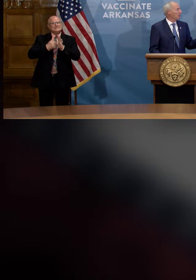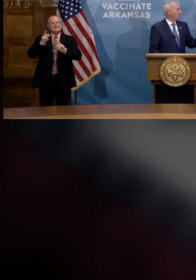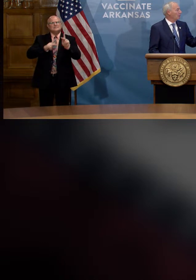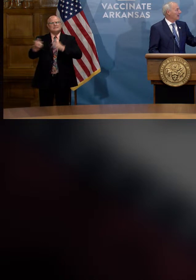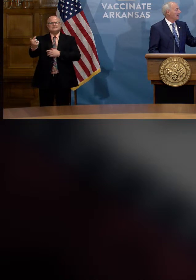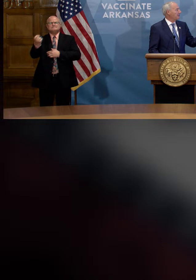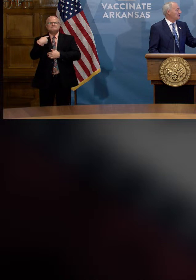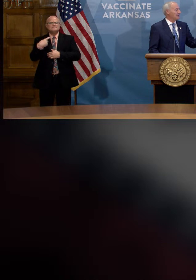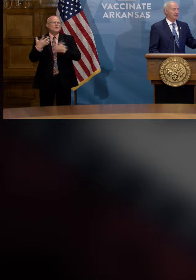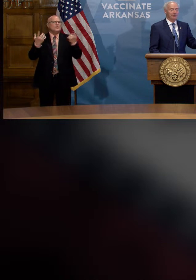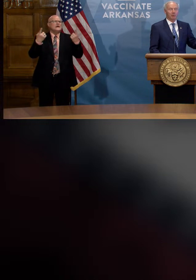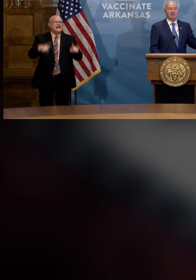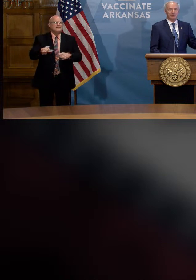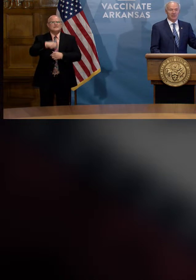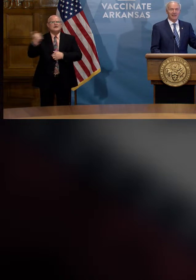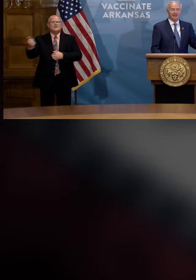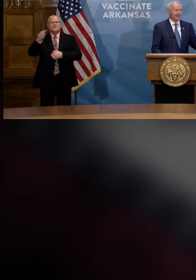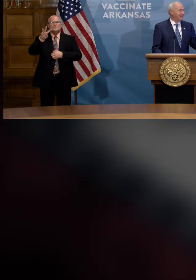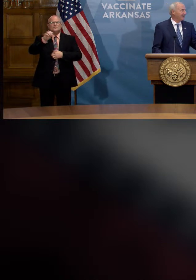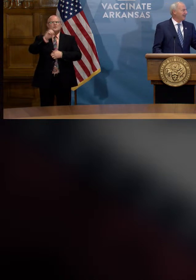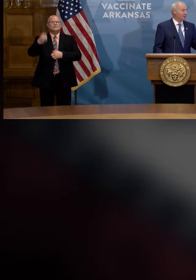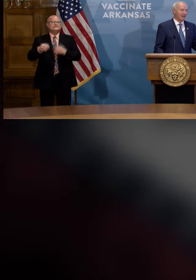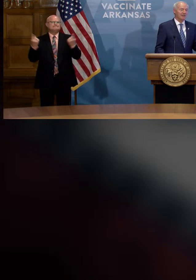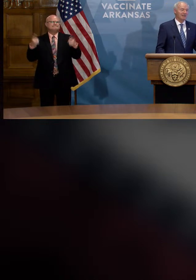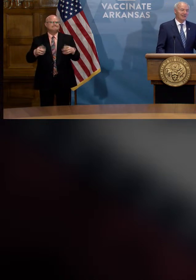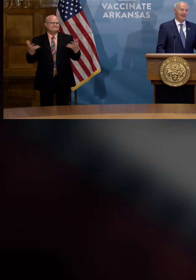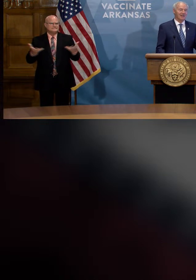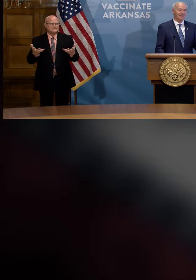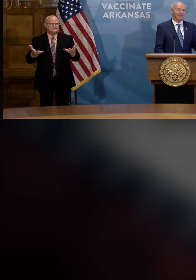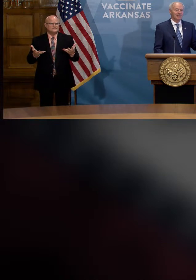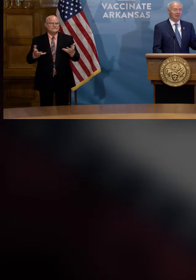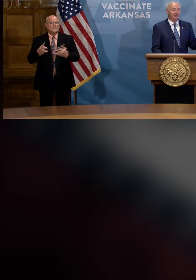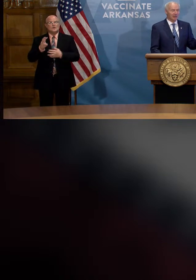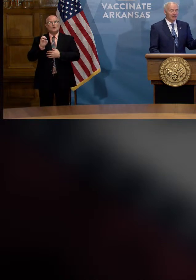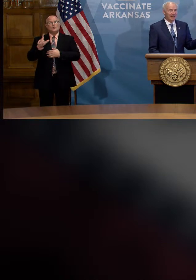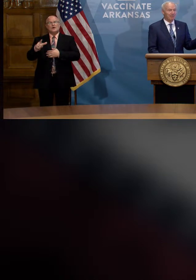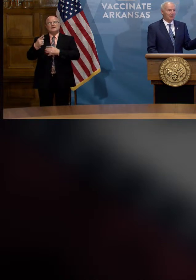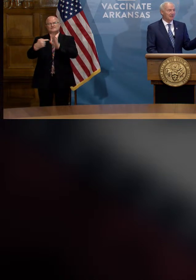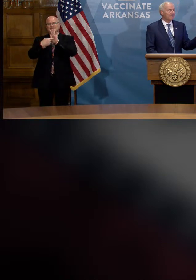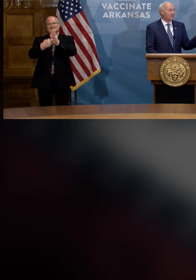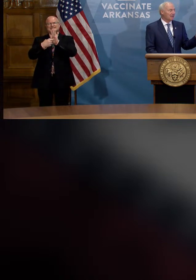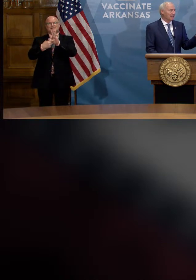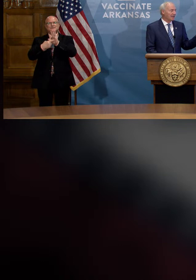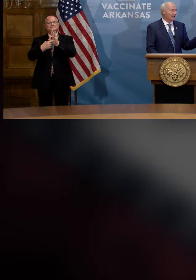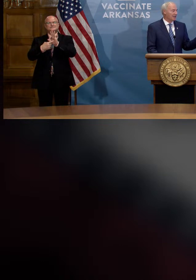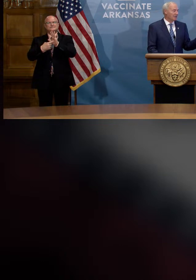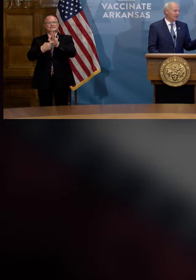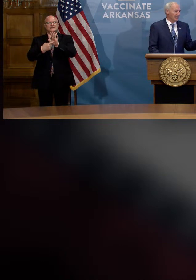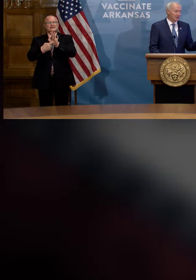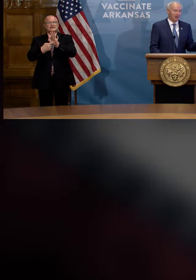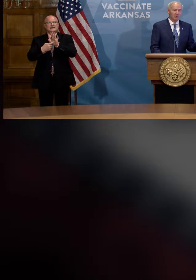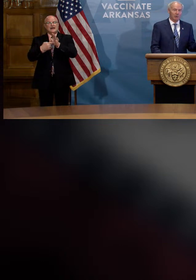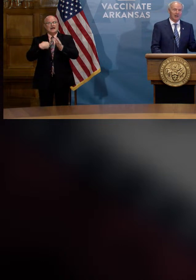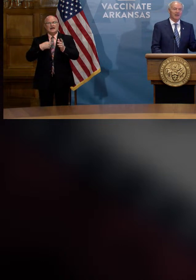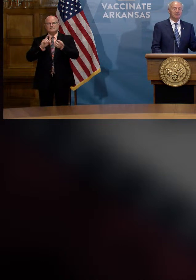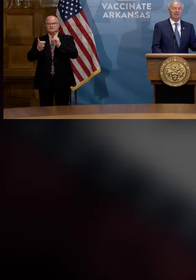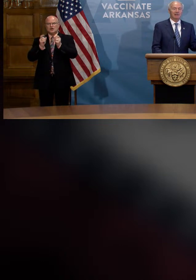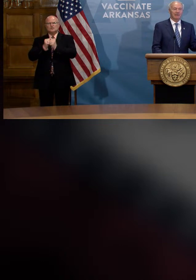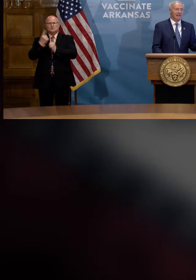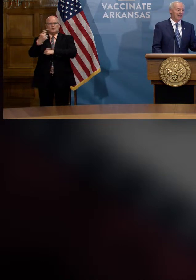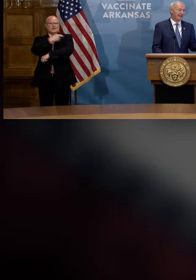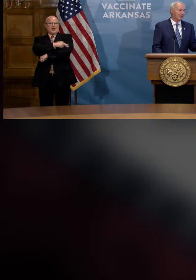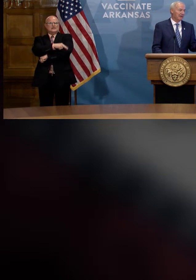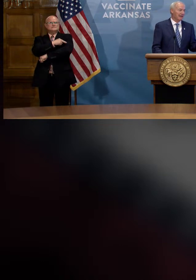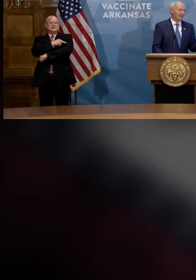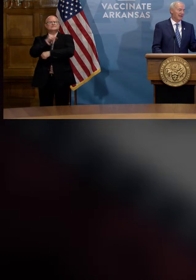ask, well, what happens to the other 40%? Well, for example, I talked to one